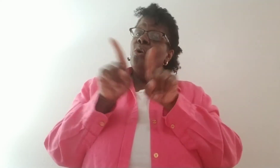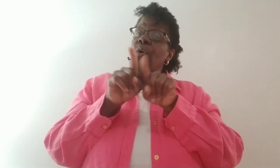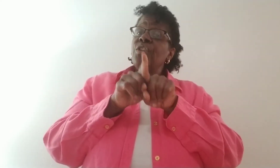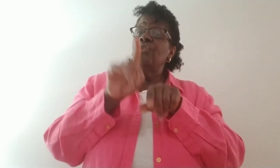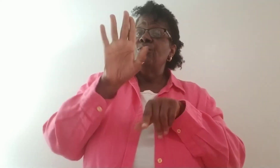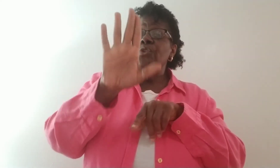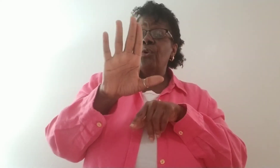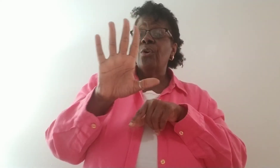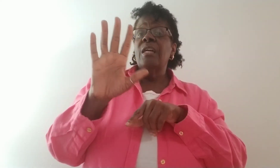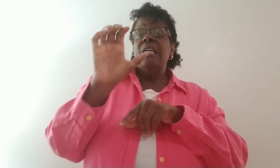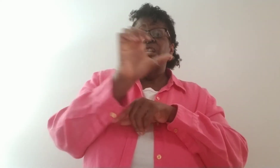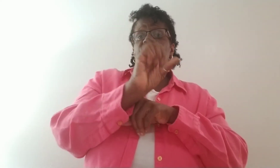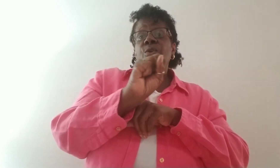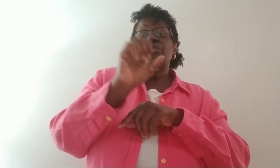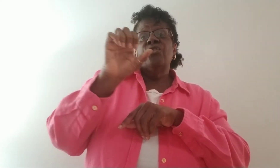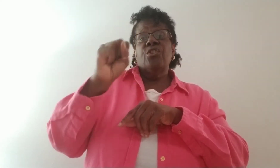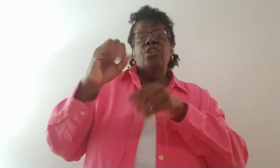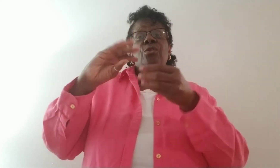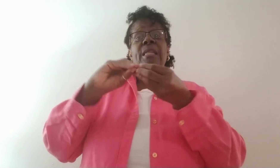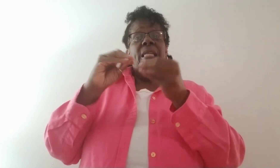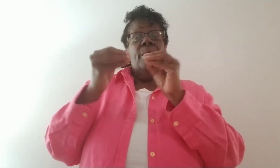according to your social security numbers,